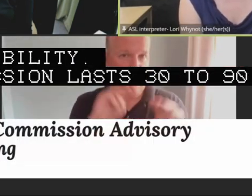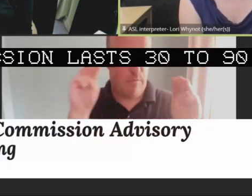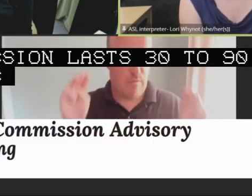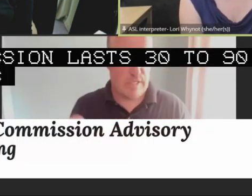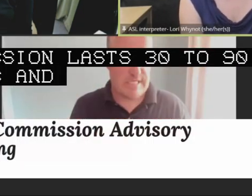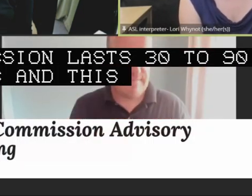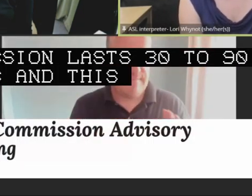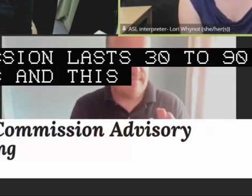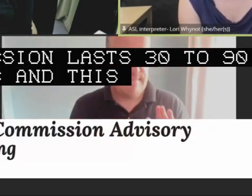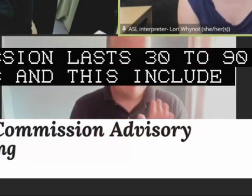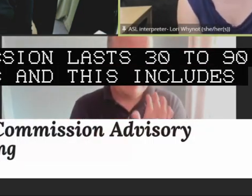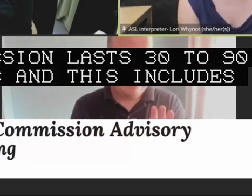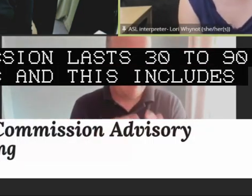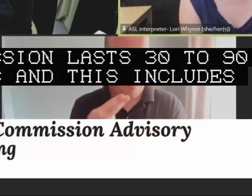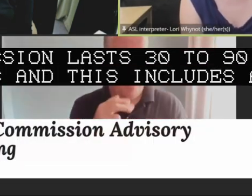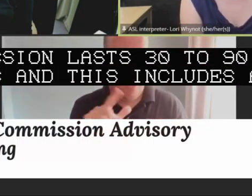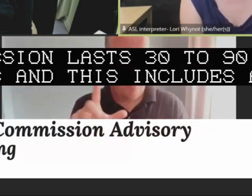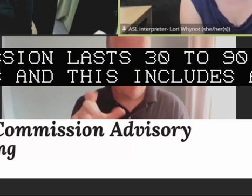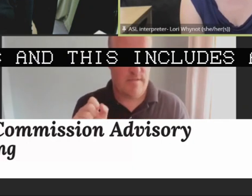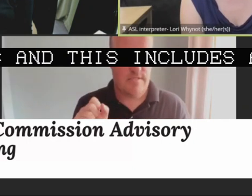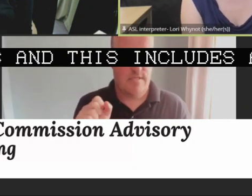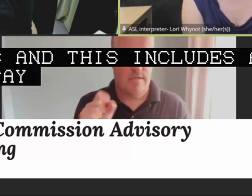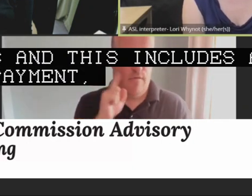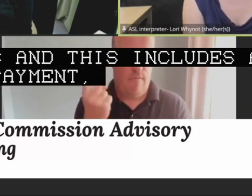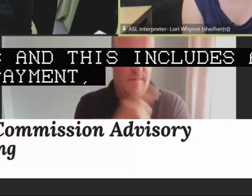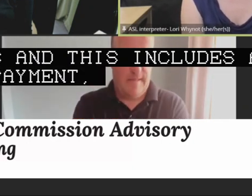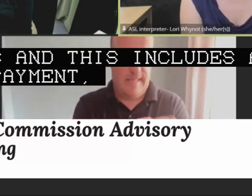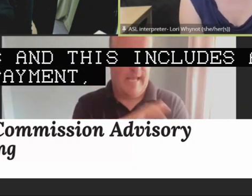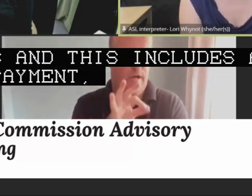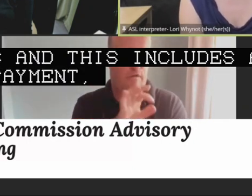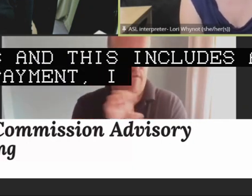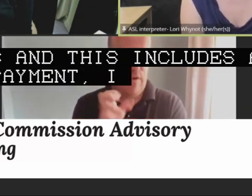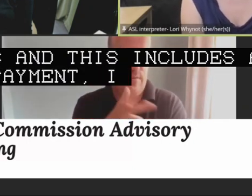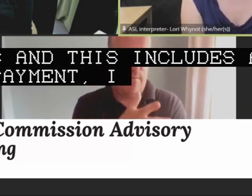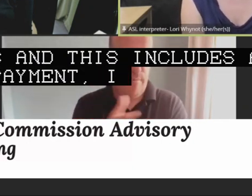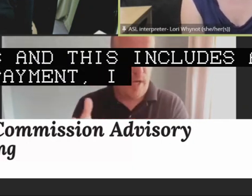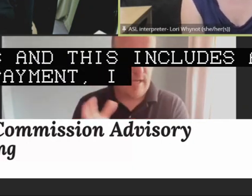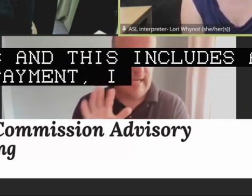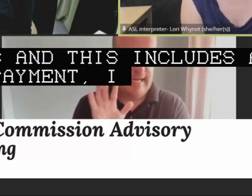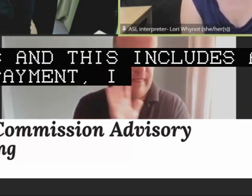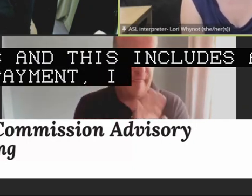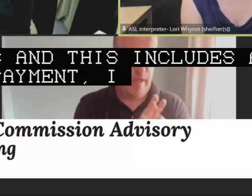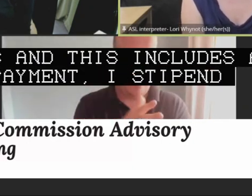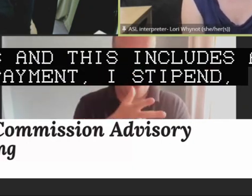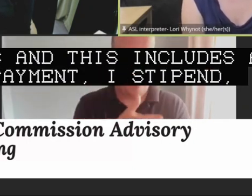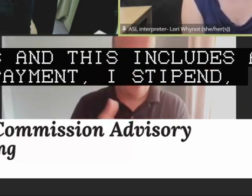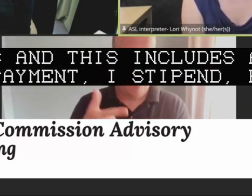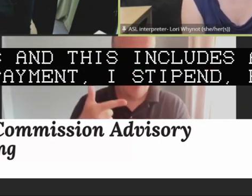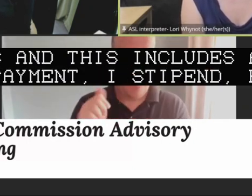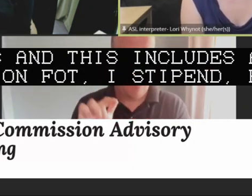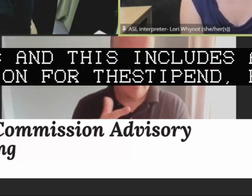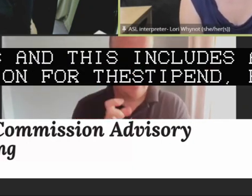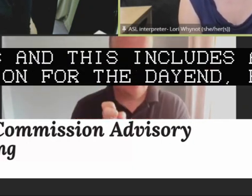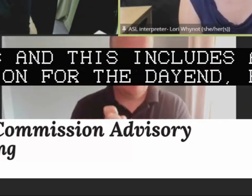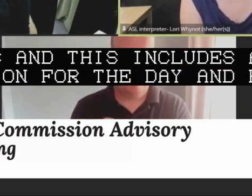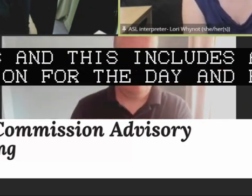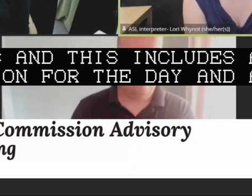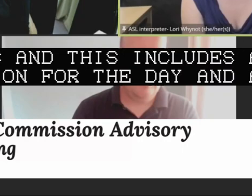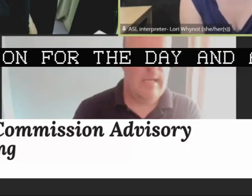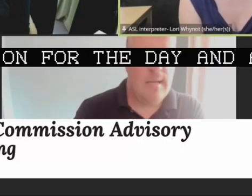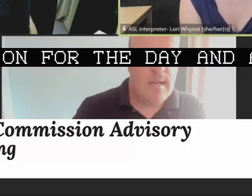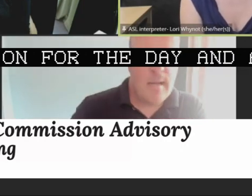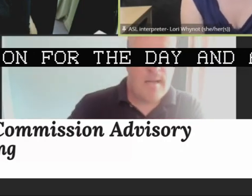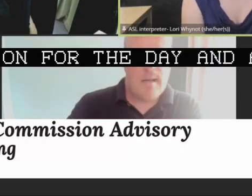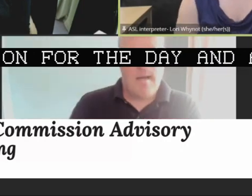payment of a stipend and free admission to the museum, the exhibit halls, for the day, and also free parking at their garage